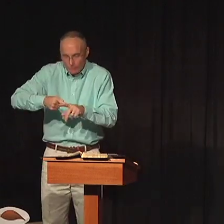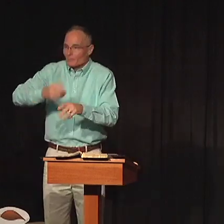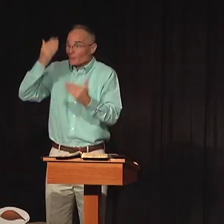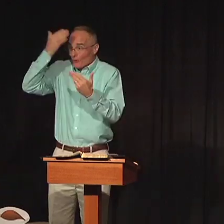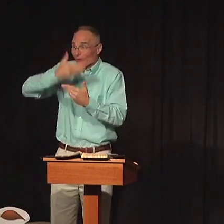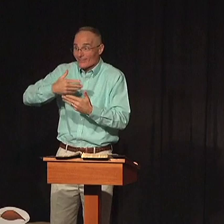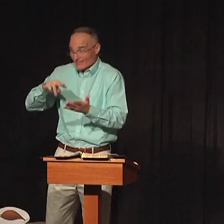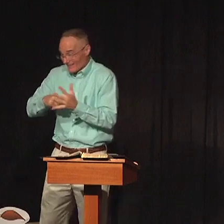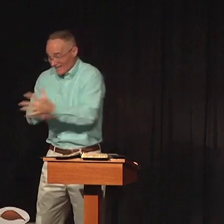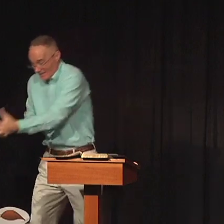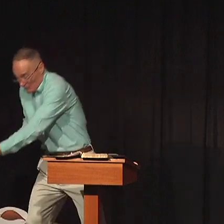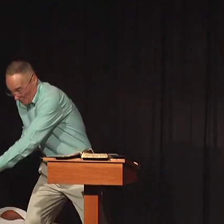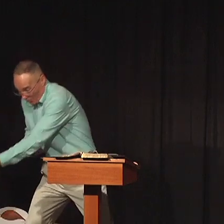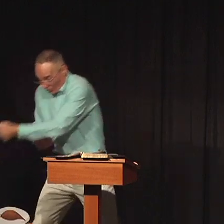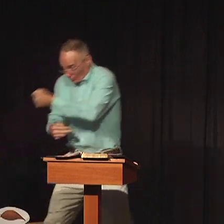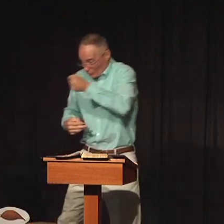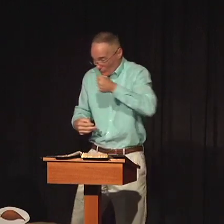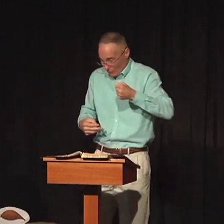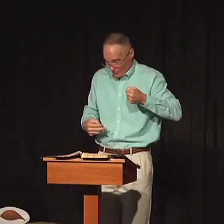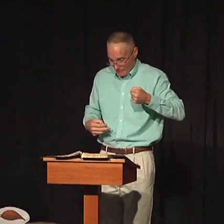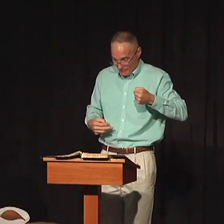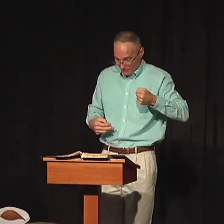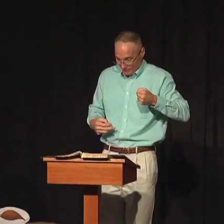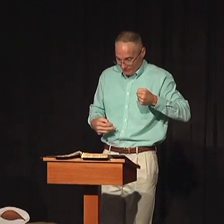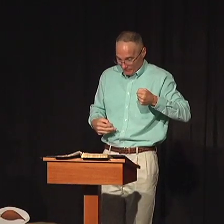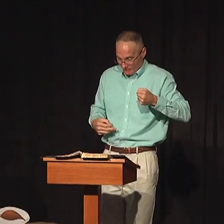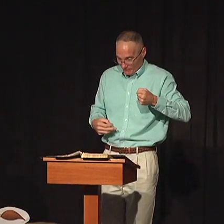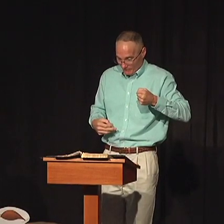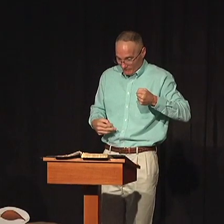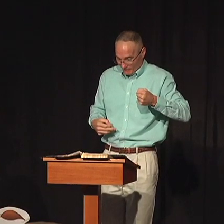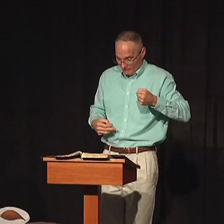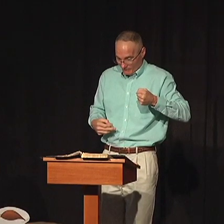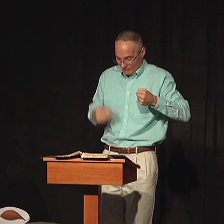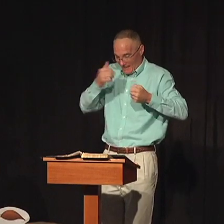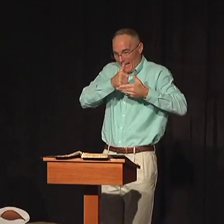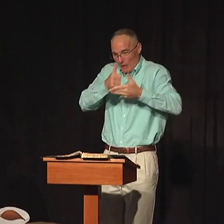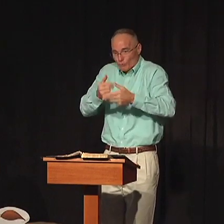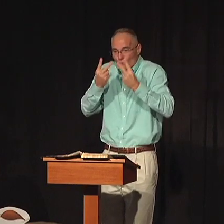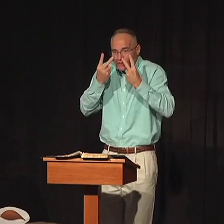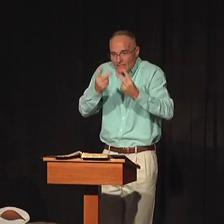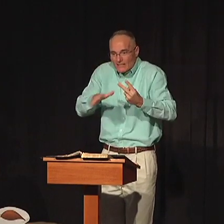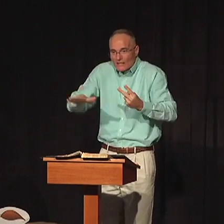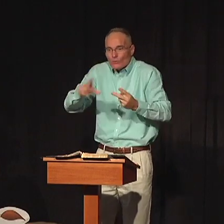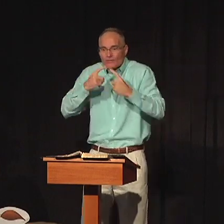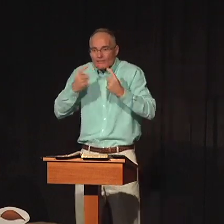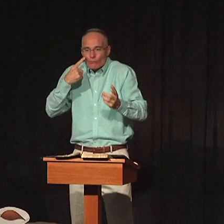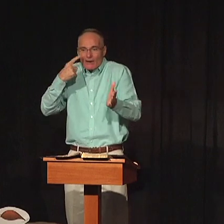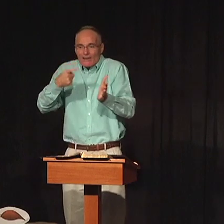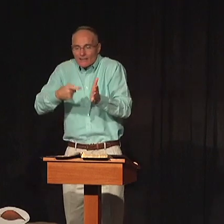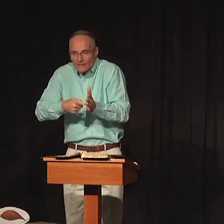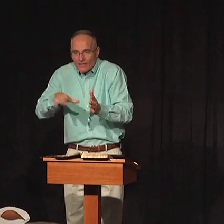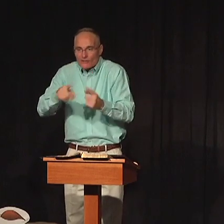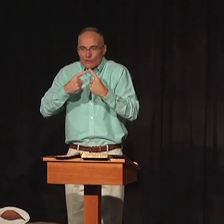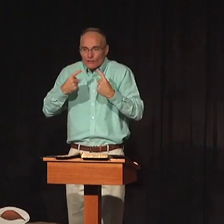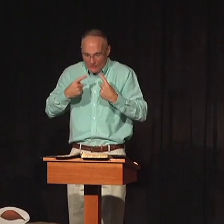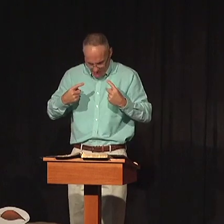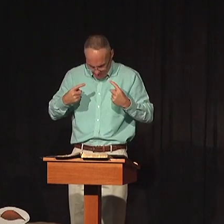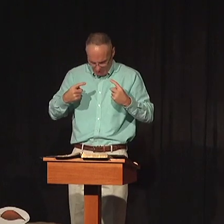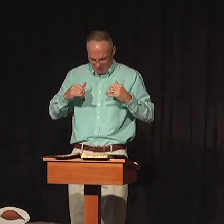how he called you from the darkness, how he pulled you out of the darkness, and helped you to see and to recognize